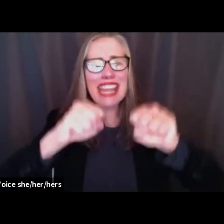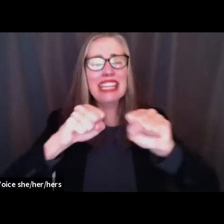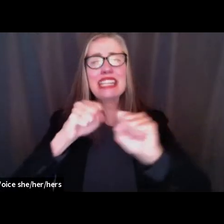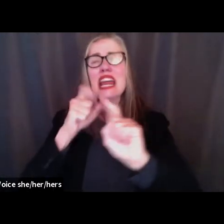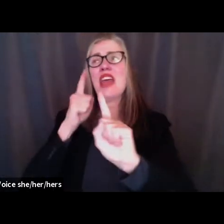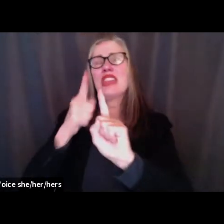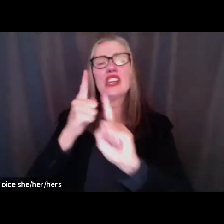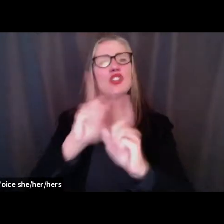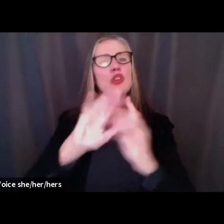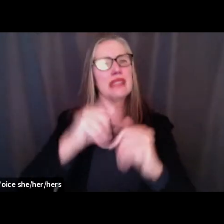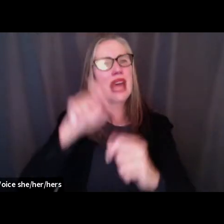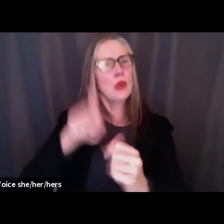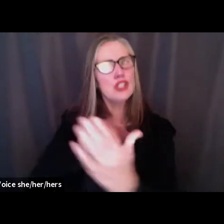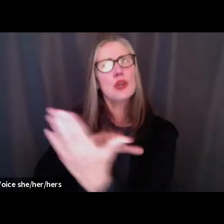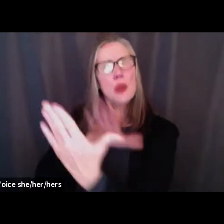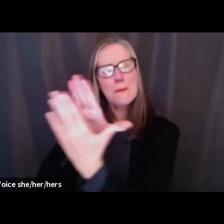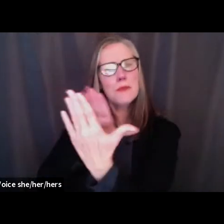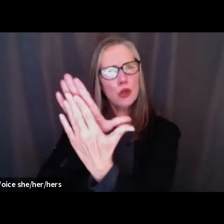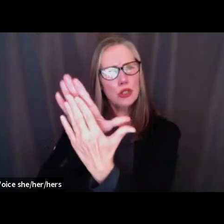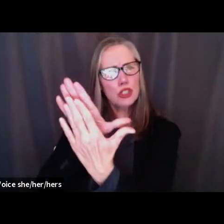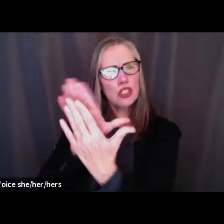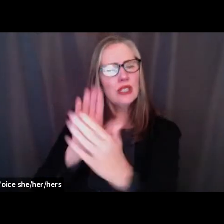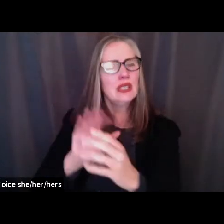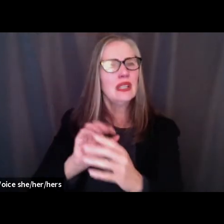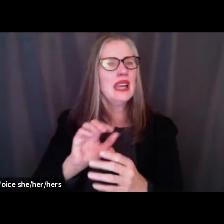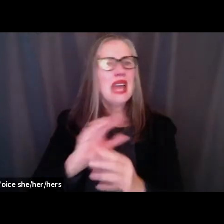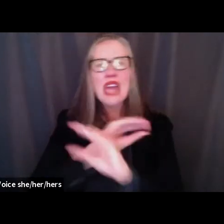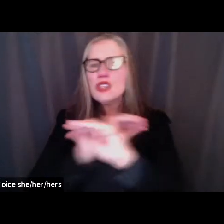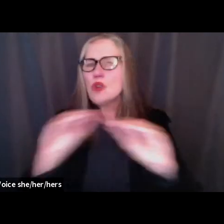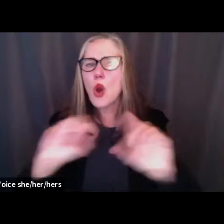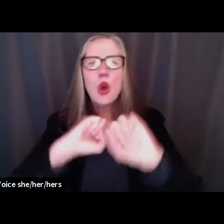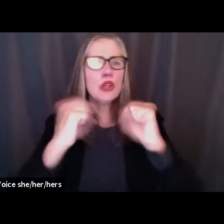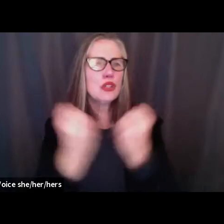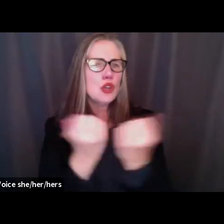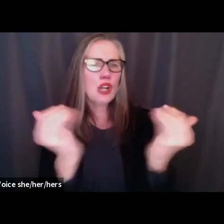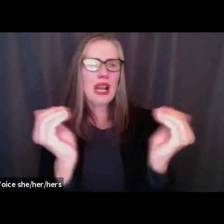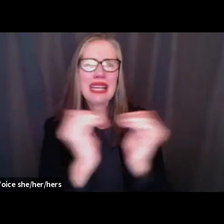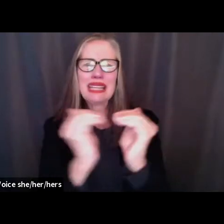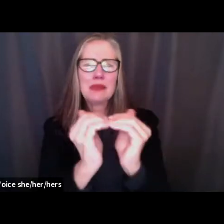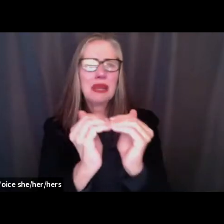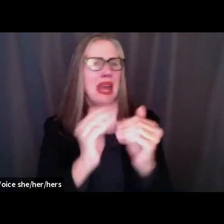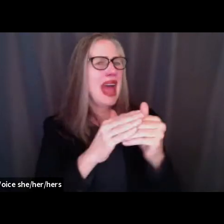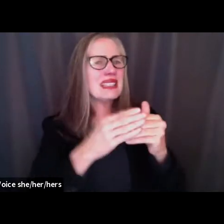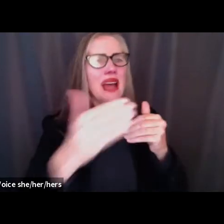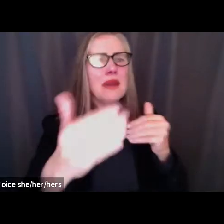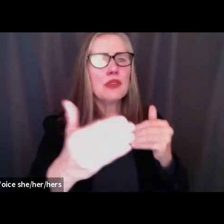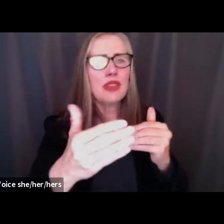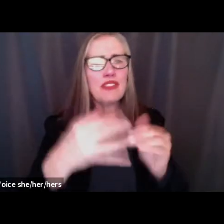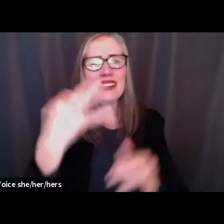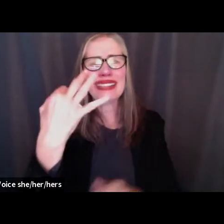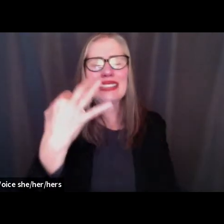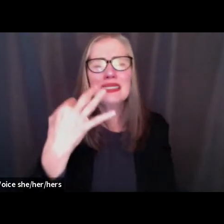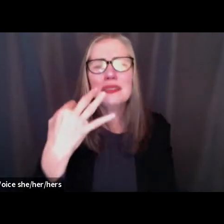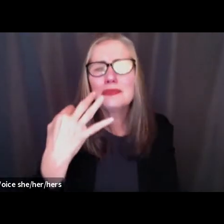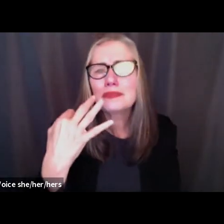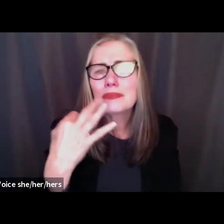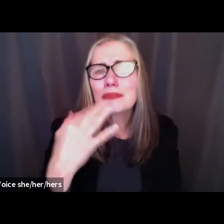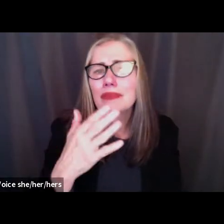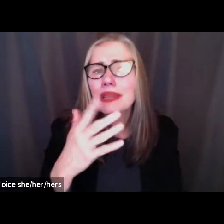we should. And there is no social economic really came to the front. In